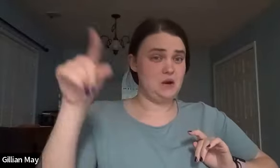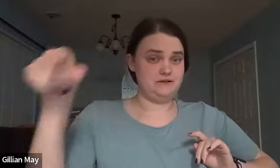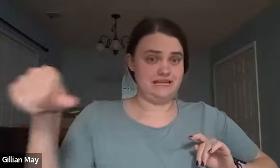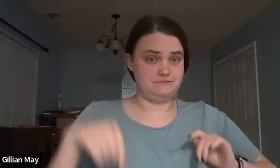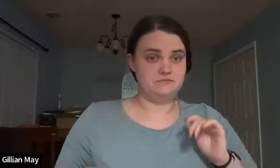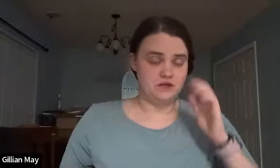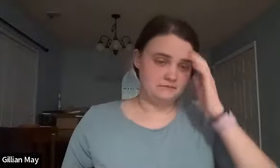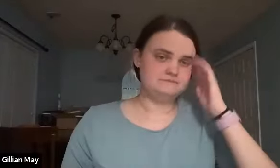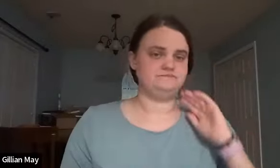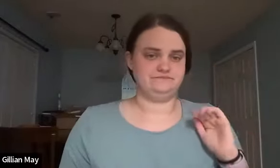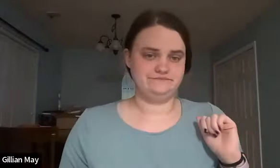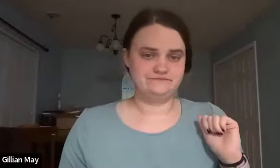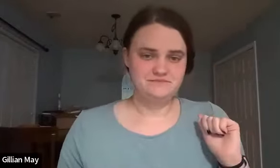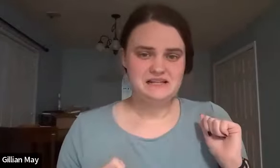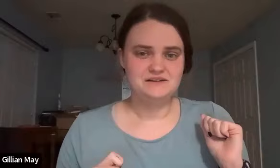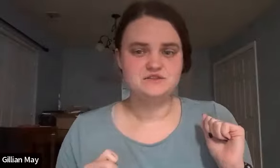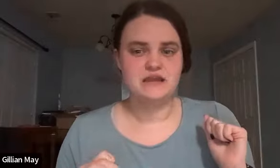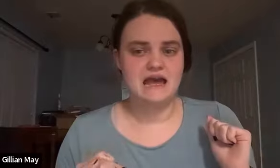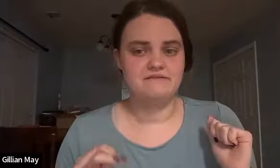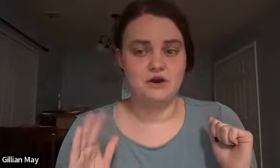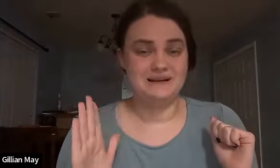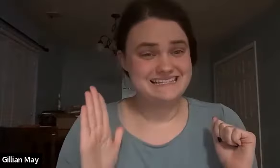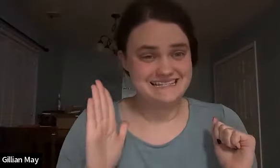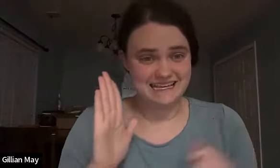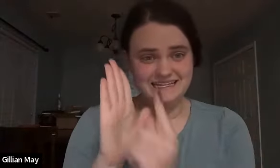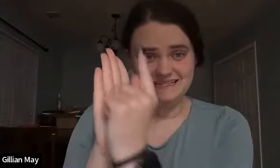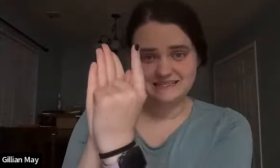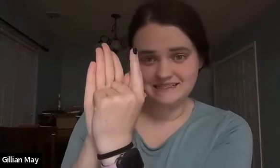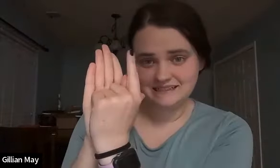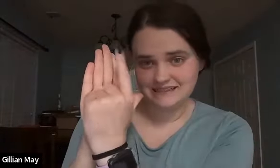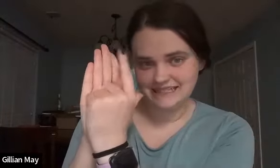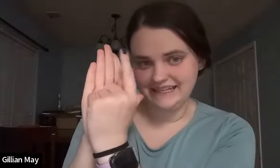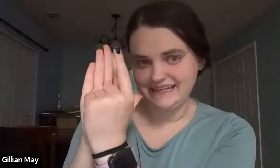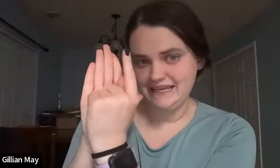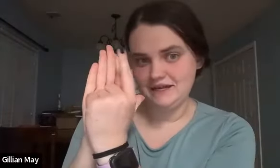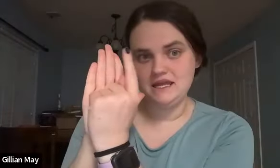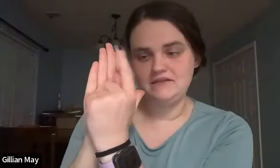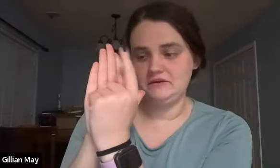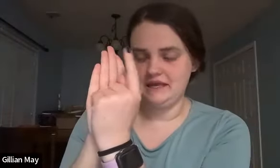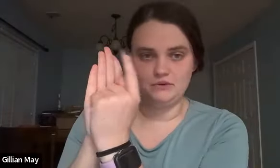hour, day. Okay. So we have our second, the itty little hand motion.